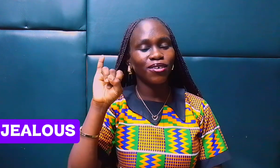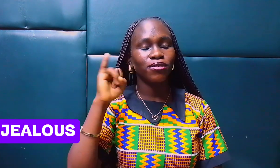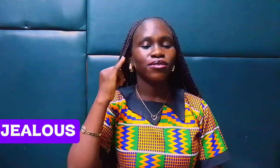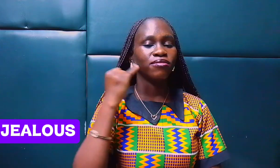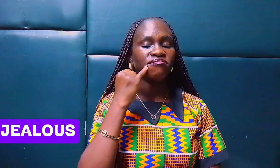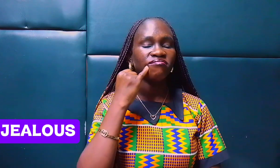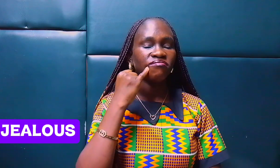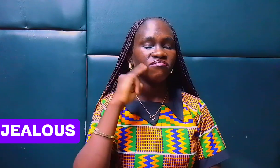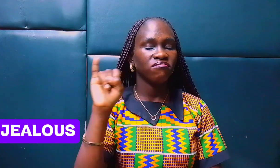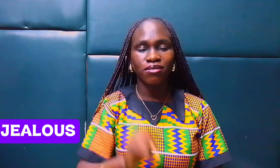out. So